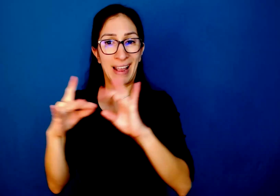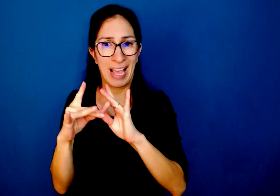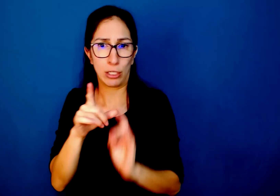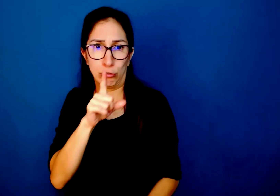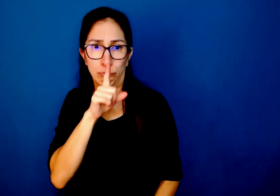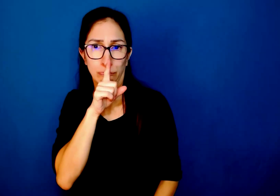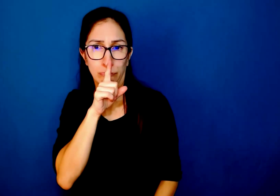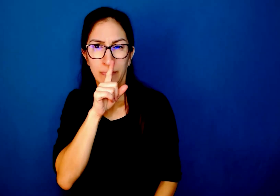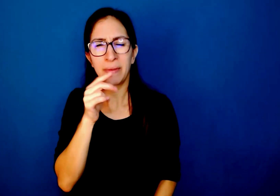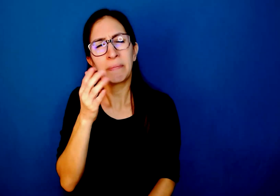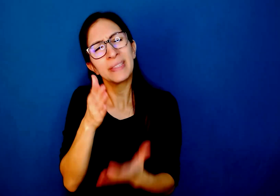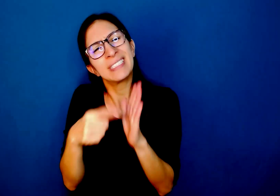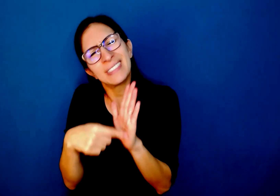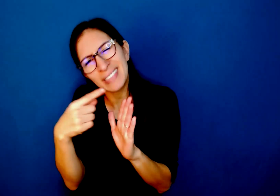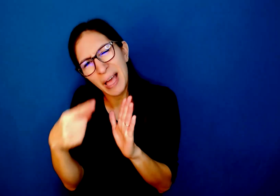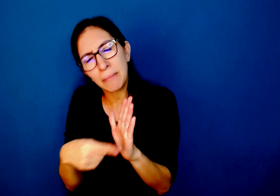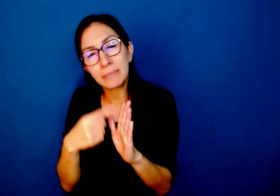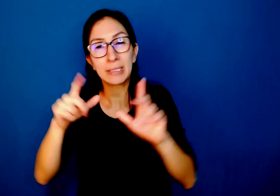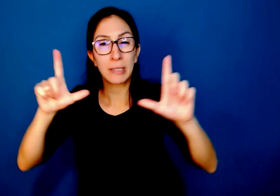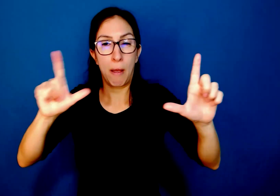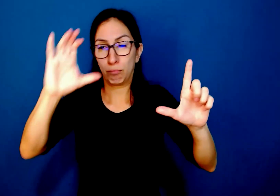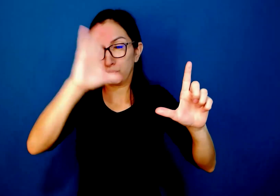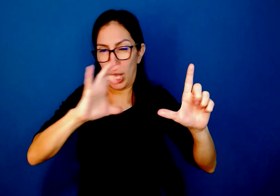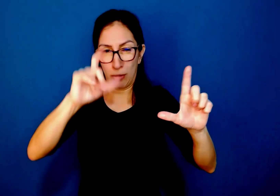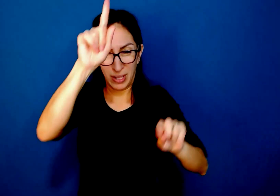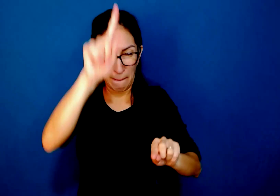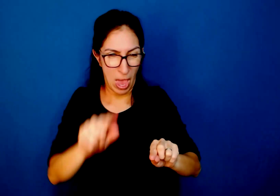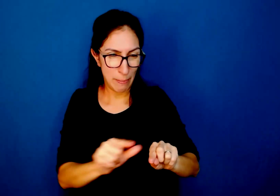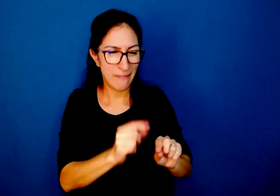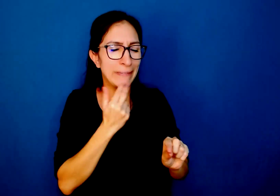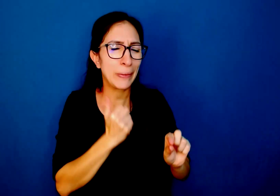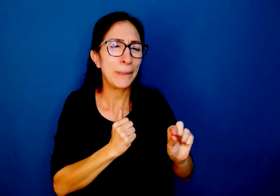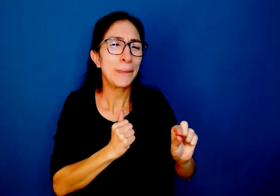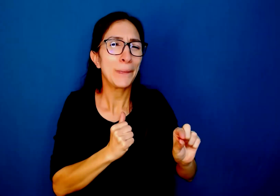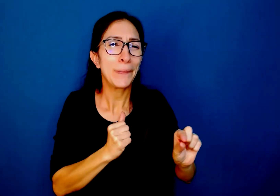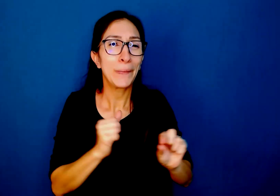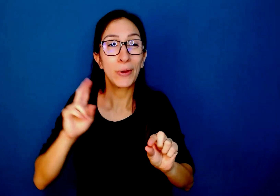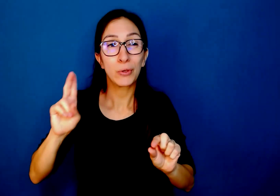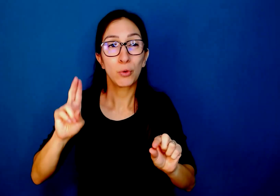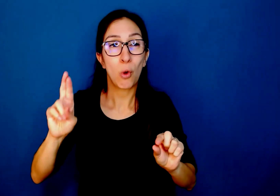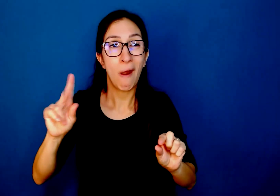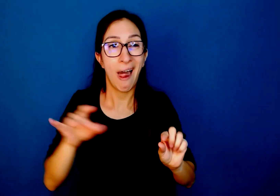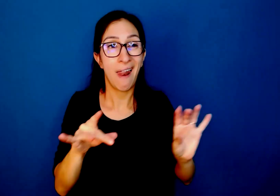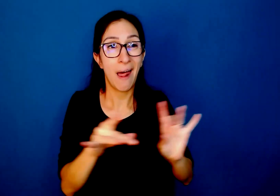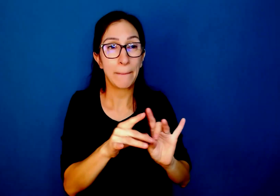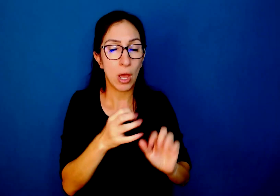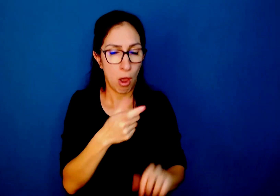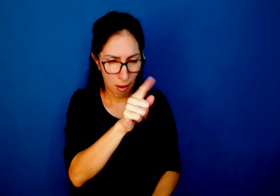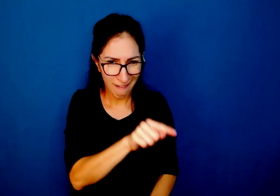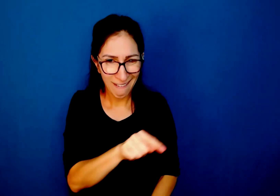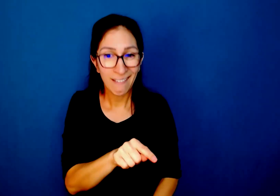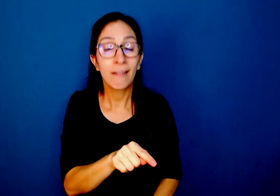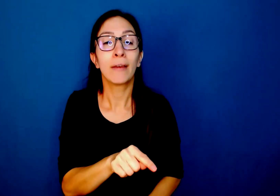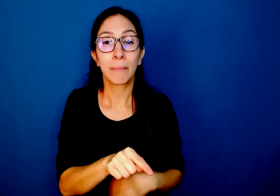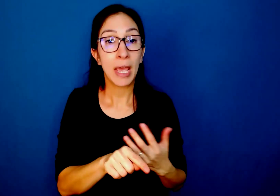in some browsers' bottom left corners of the screen. But really, there should be a reasonable sized button, so it's clear that if